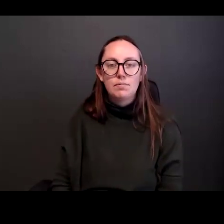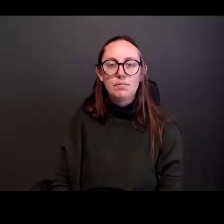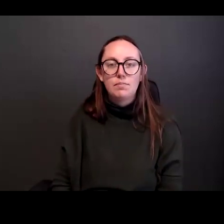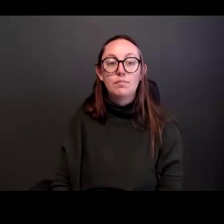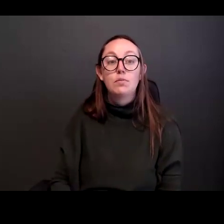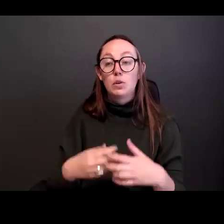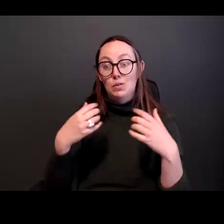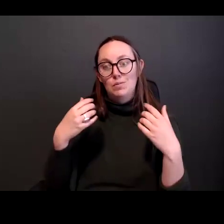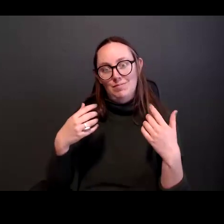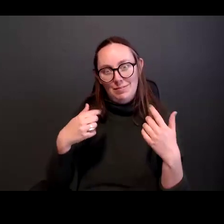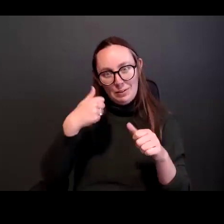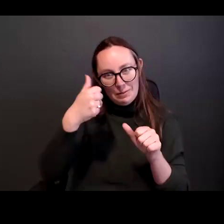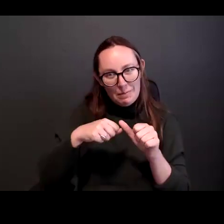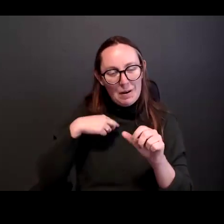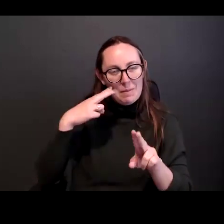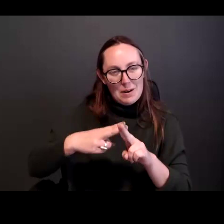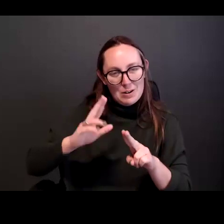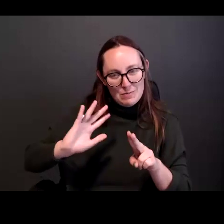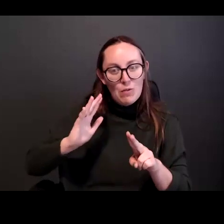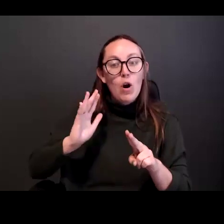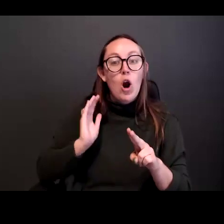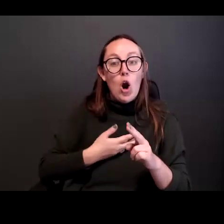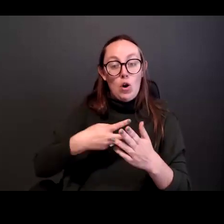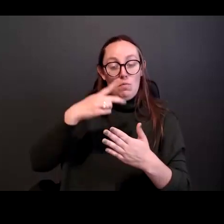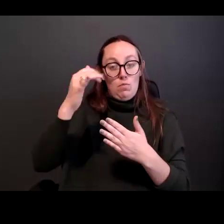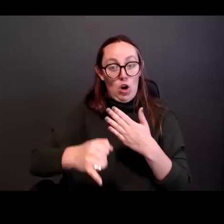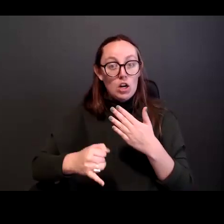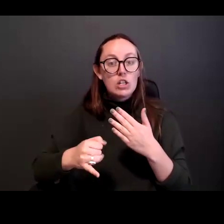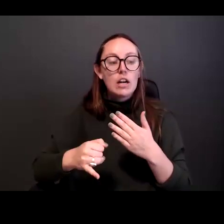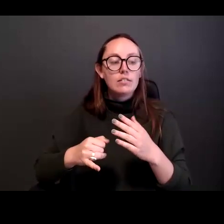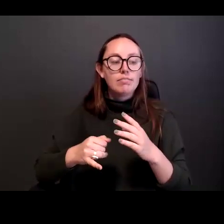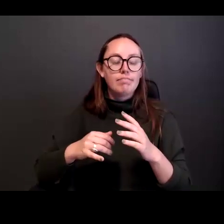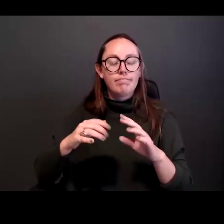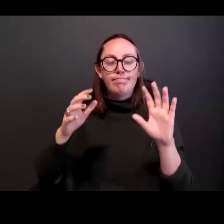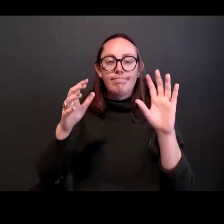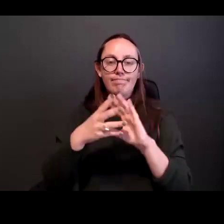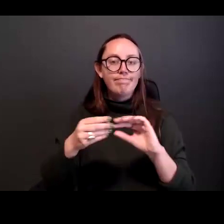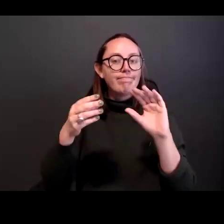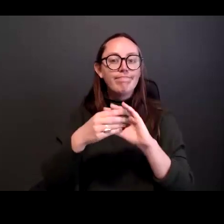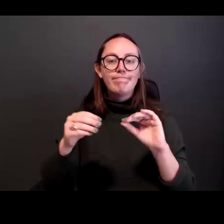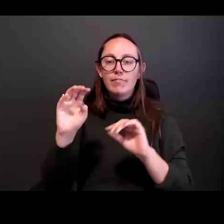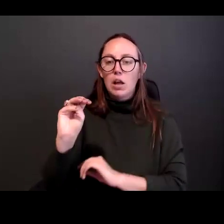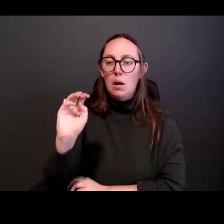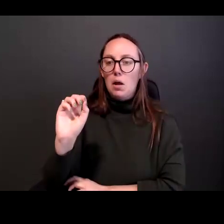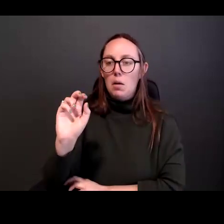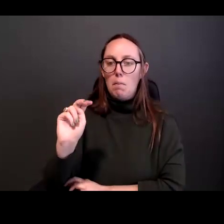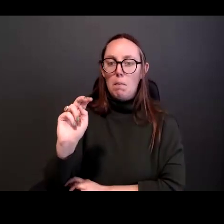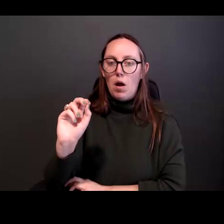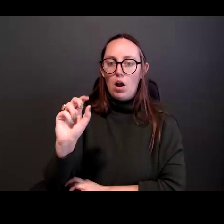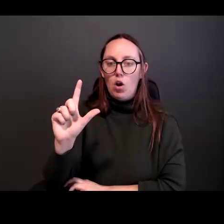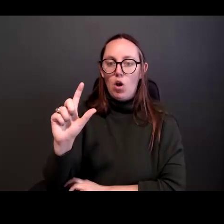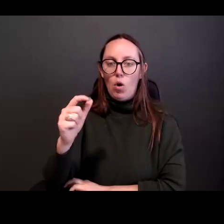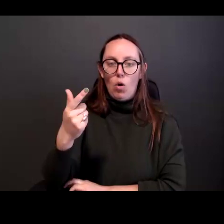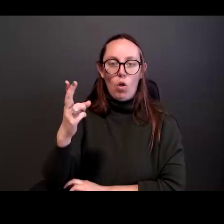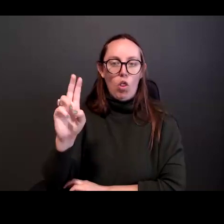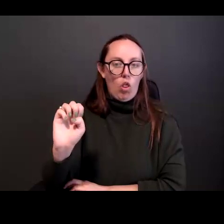So I would not choose a picture, even though these are some wonderful images of sculptures and paintings and photographs. I want